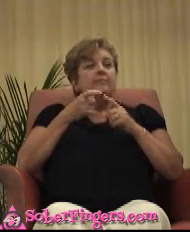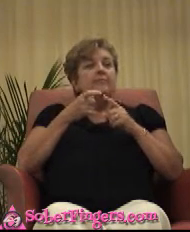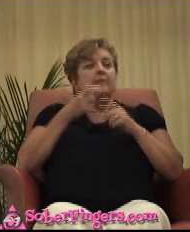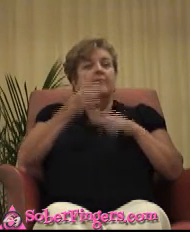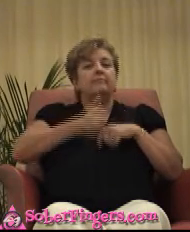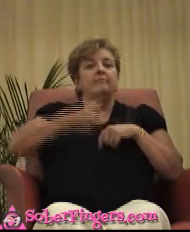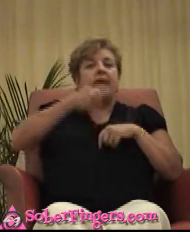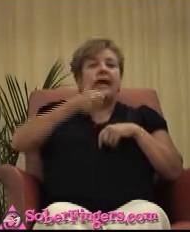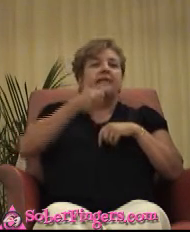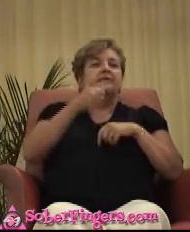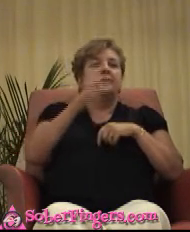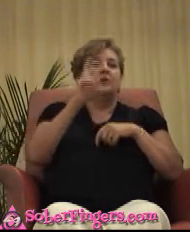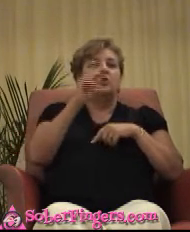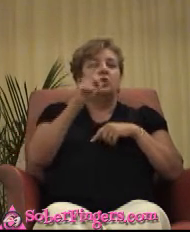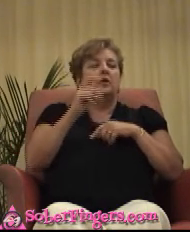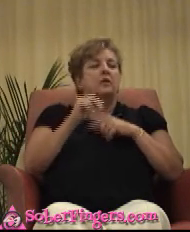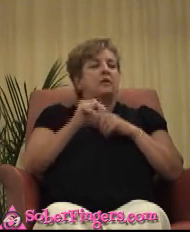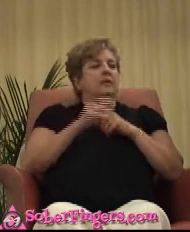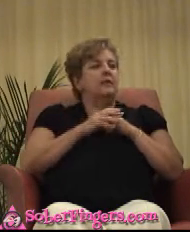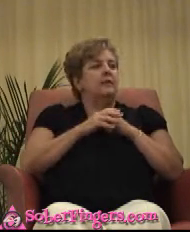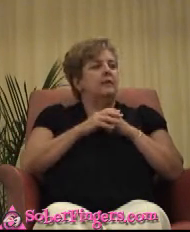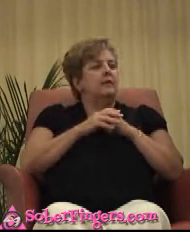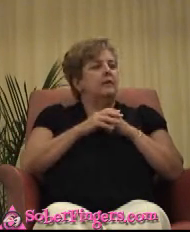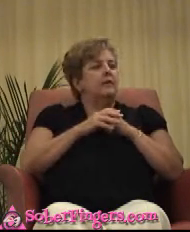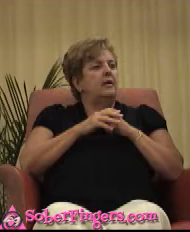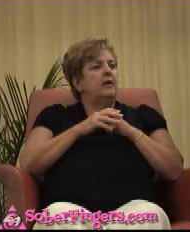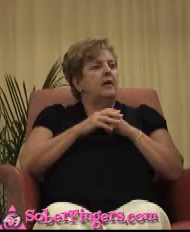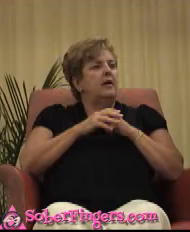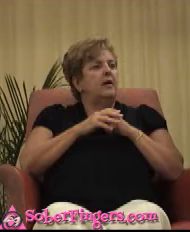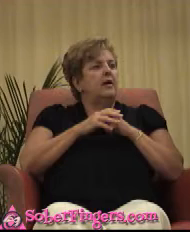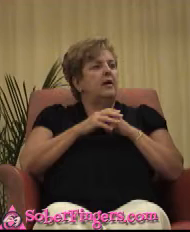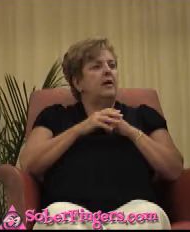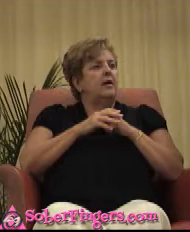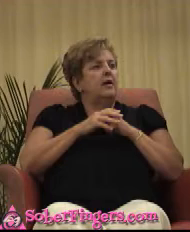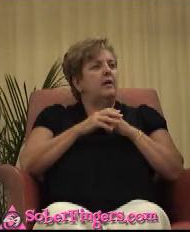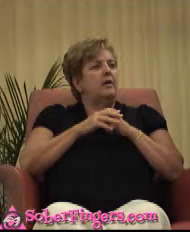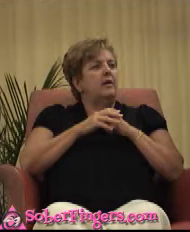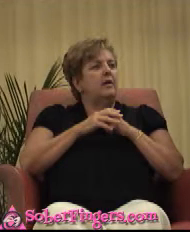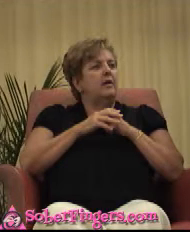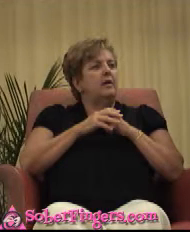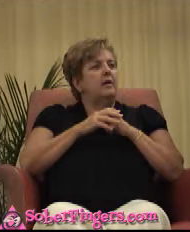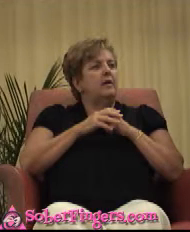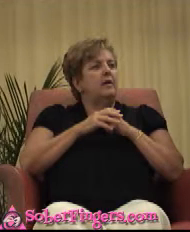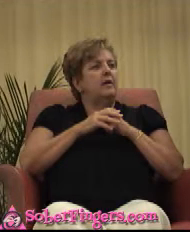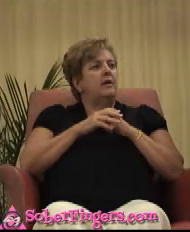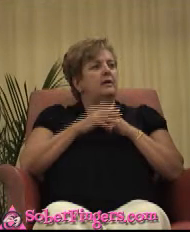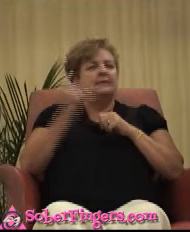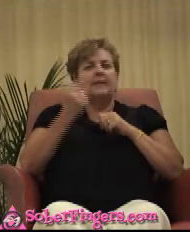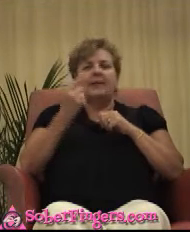my behalf because of the termination. I never activated it because they were fair and terminated me. Excuse